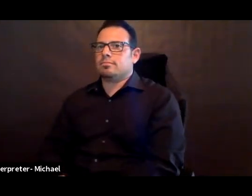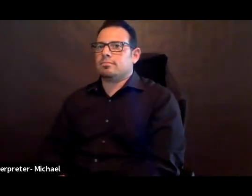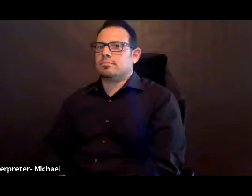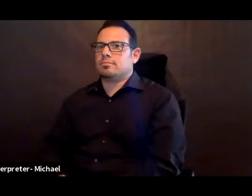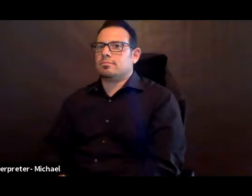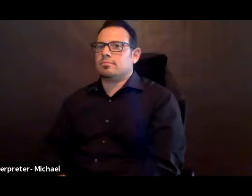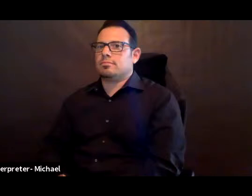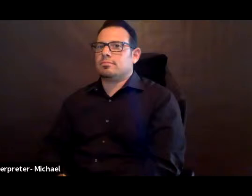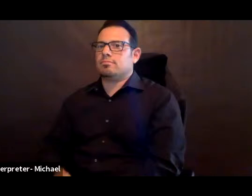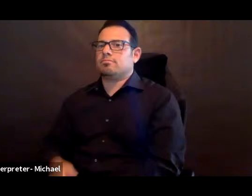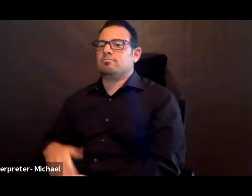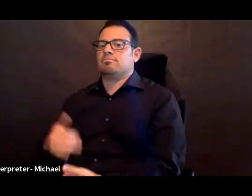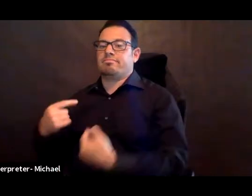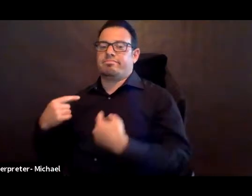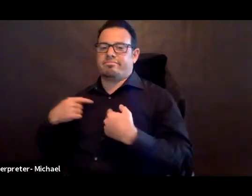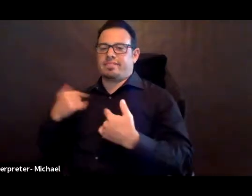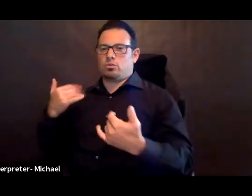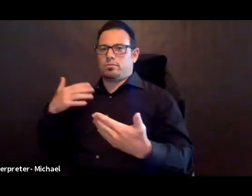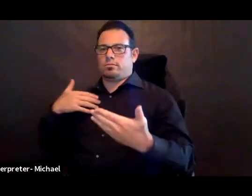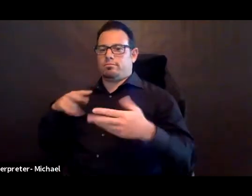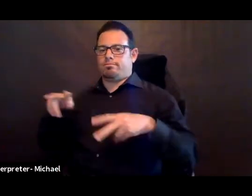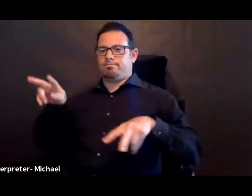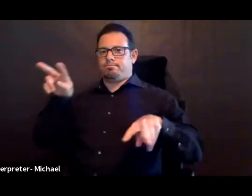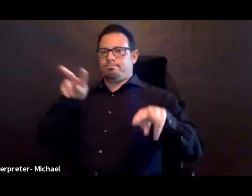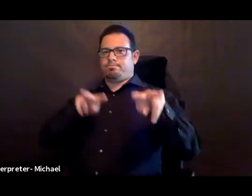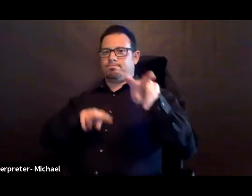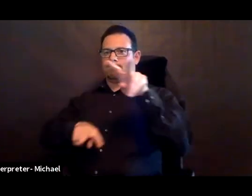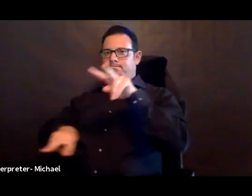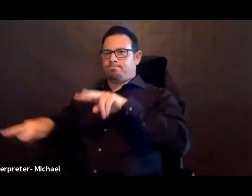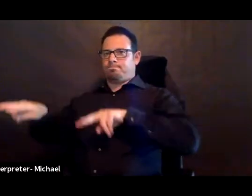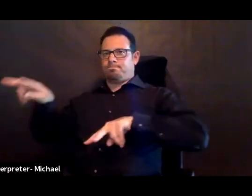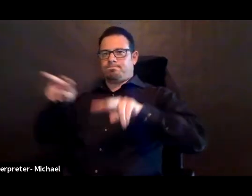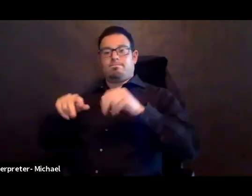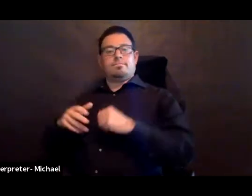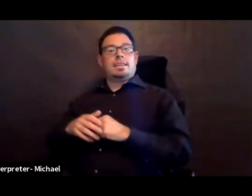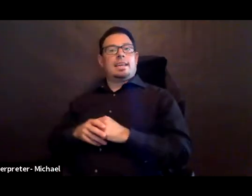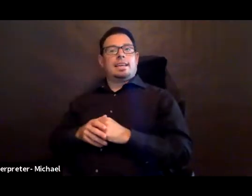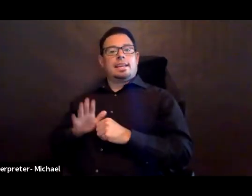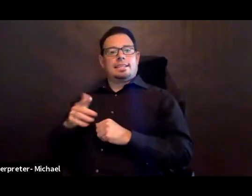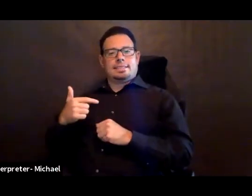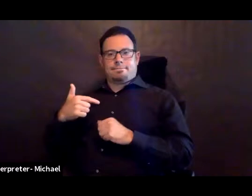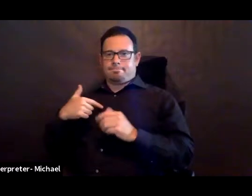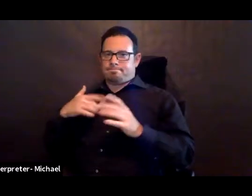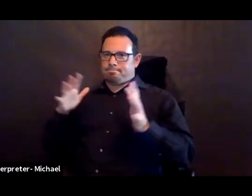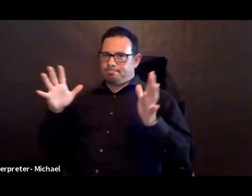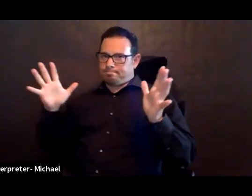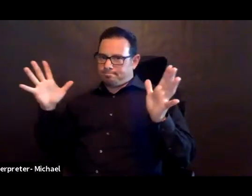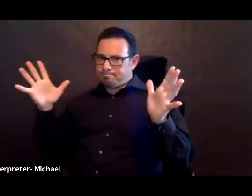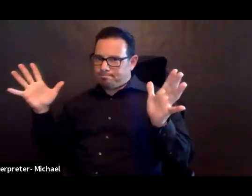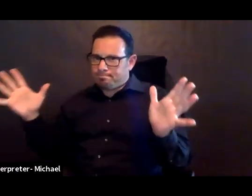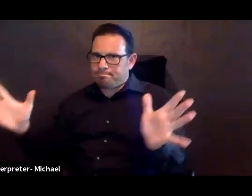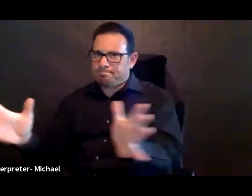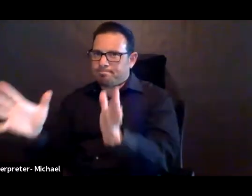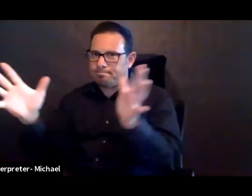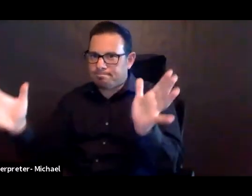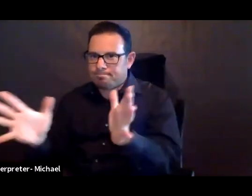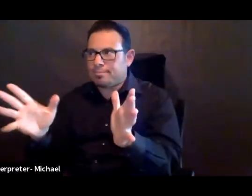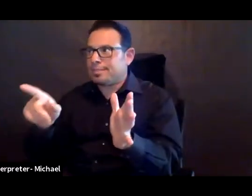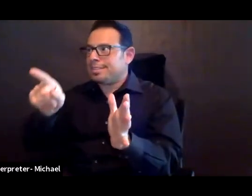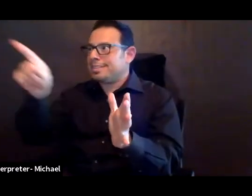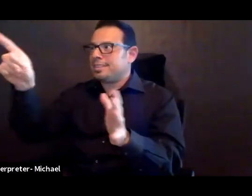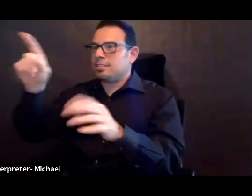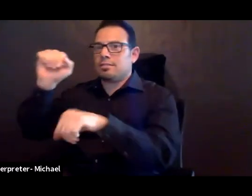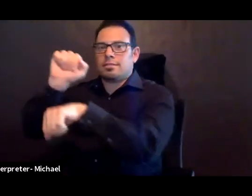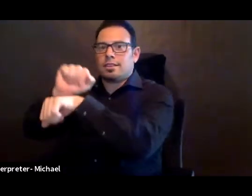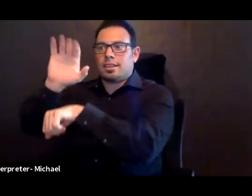Certainly, we encourage that. We applaud when employers do make that step.